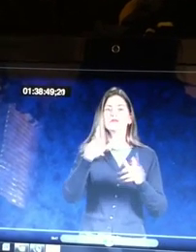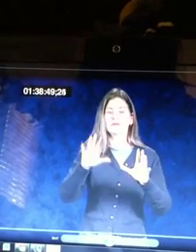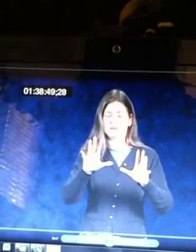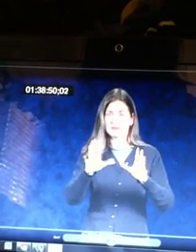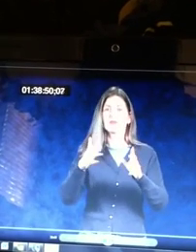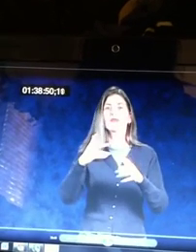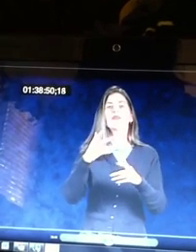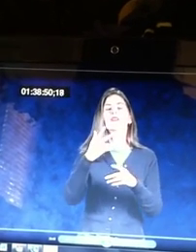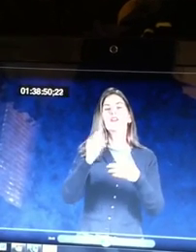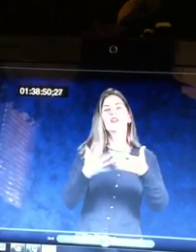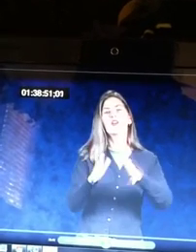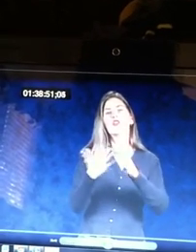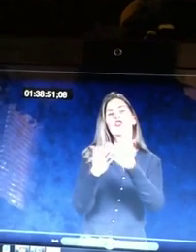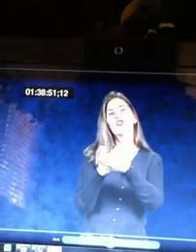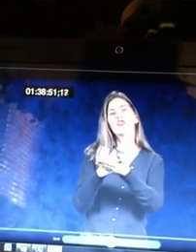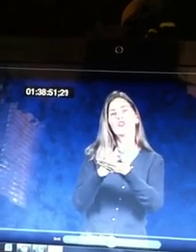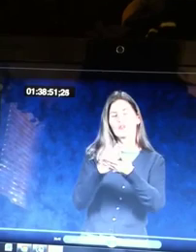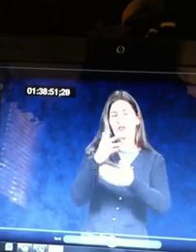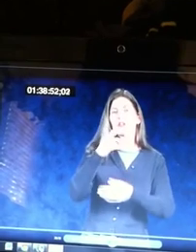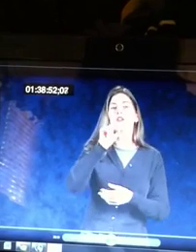much all that I use for this recipe.